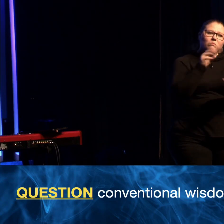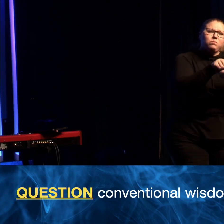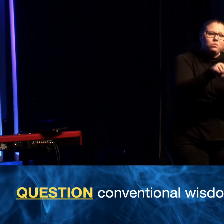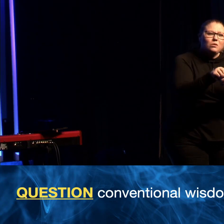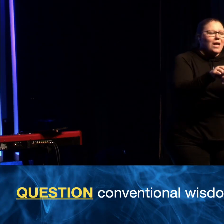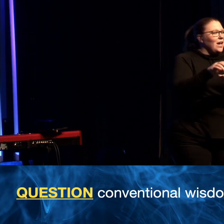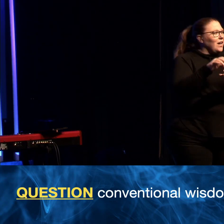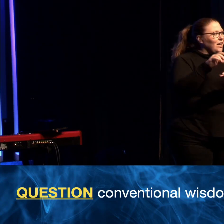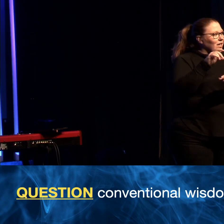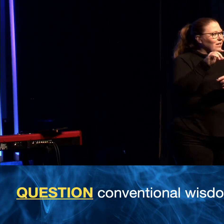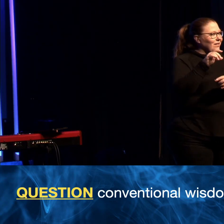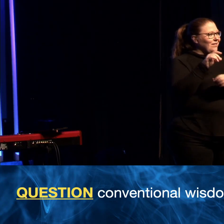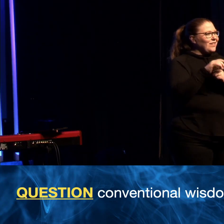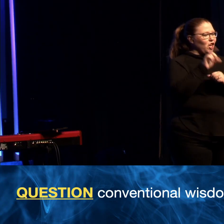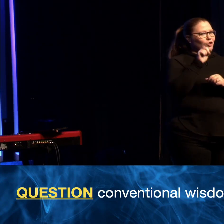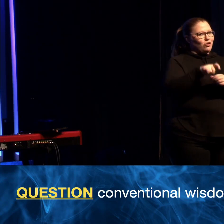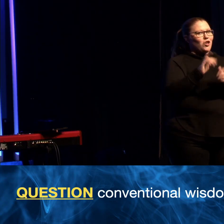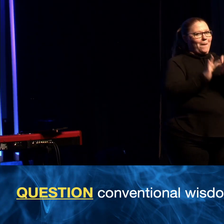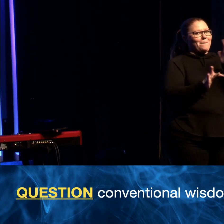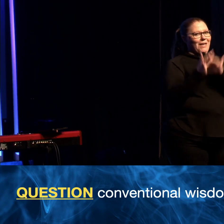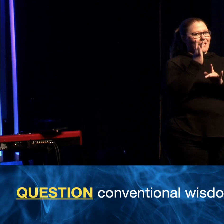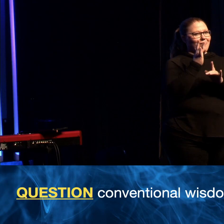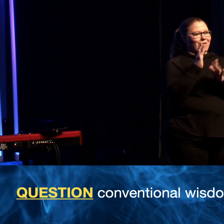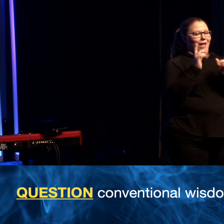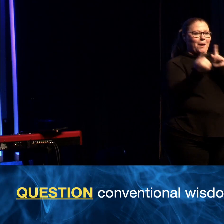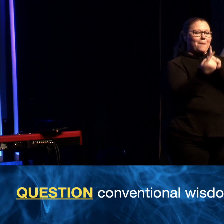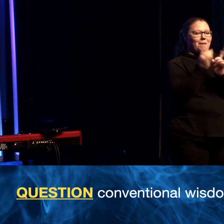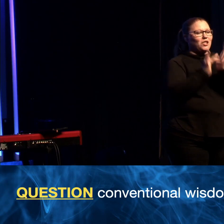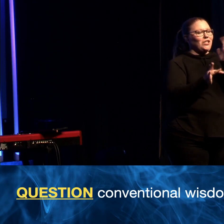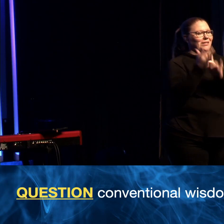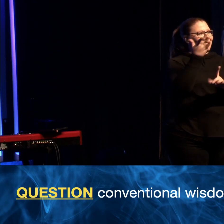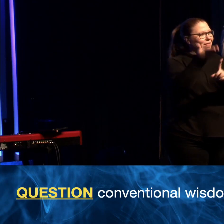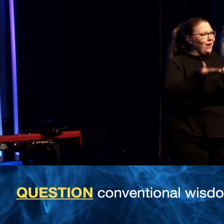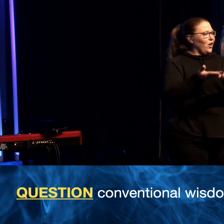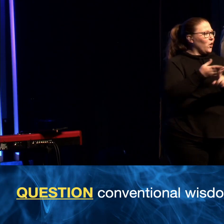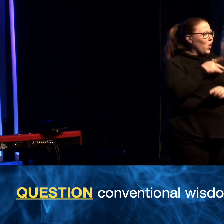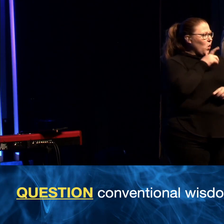We should always be questioning that. Who in my life do I think shouldn't belong?